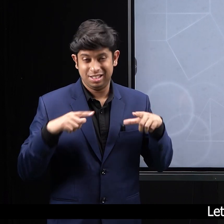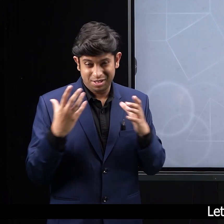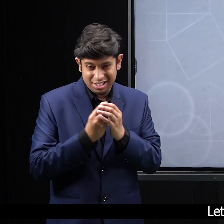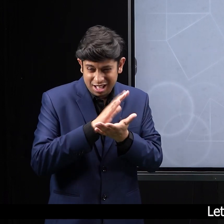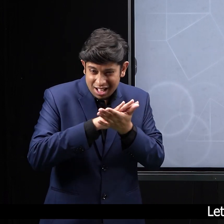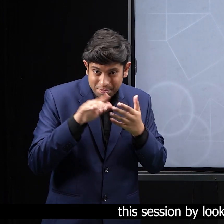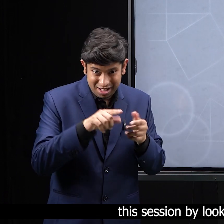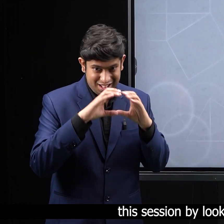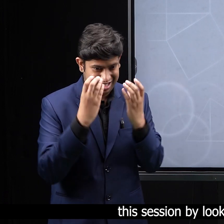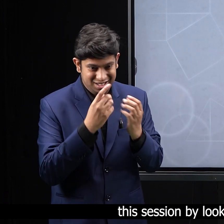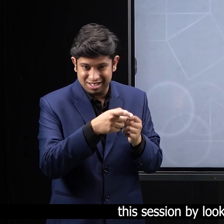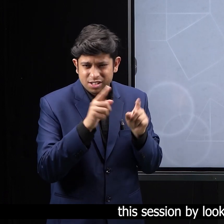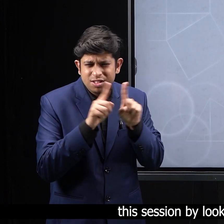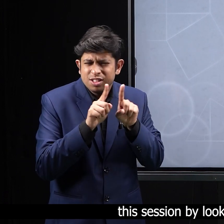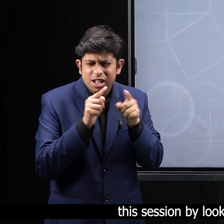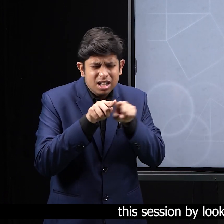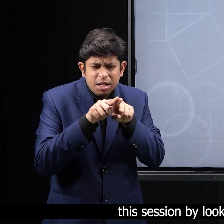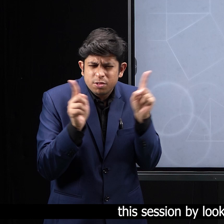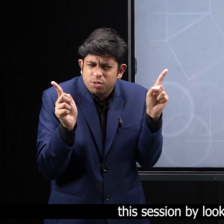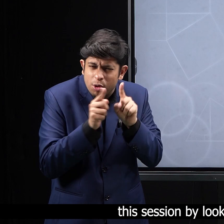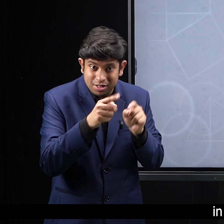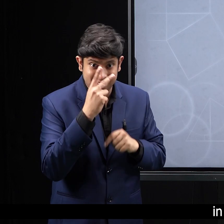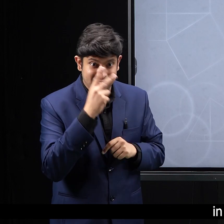Let us conclude the session by looking into the important points in the session.